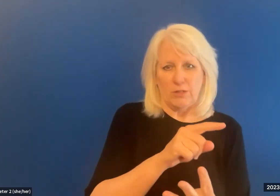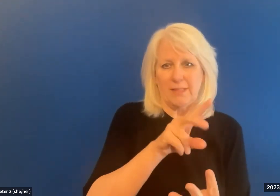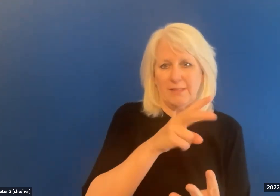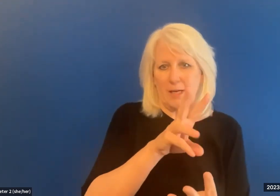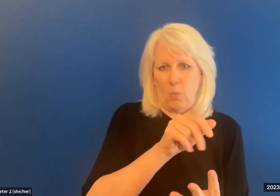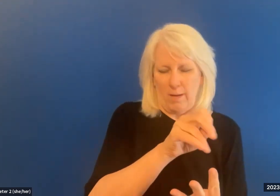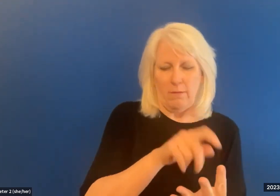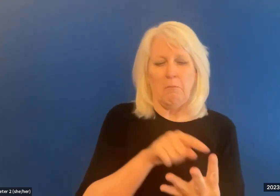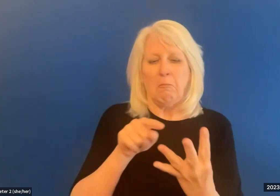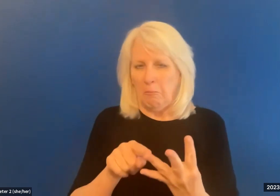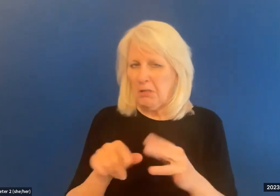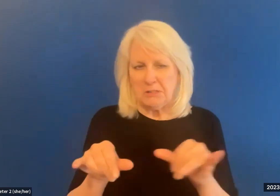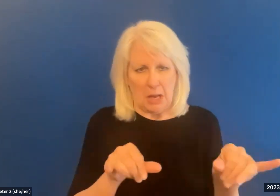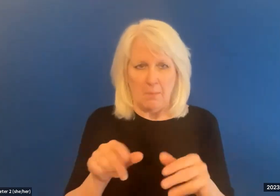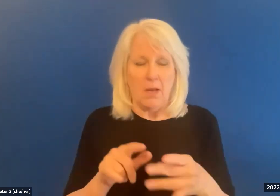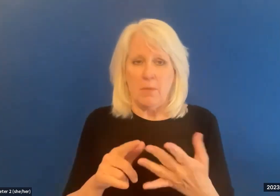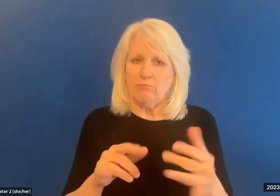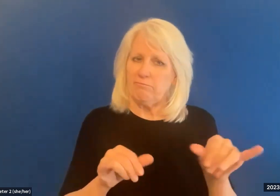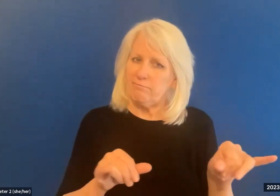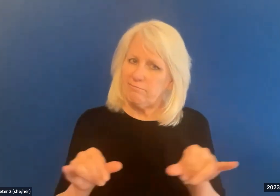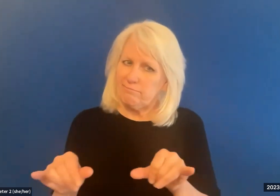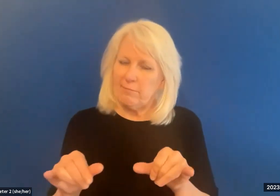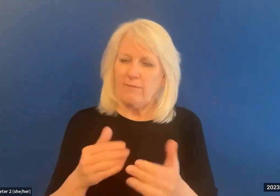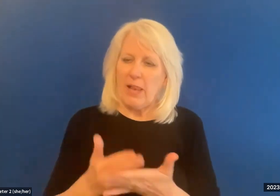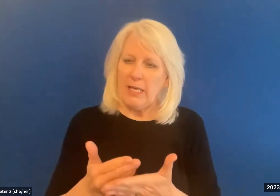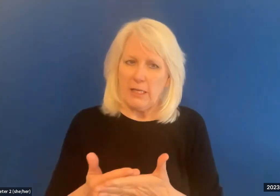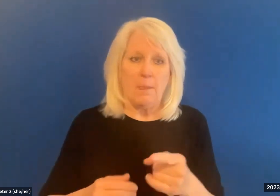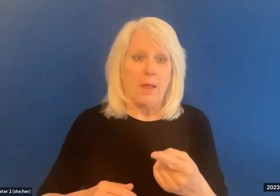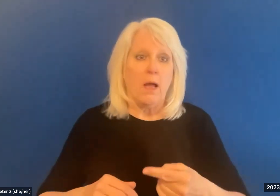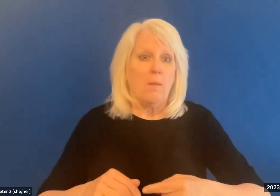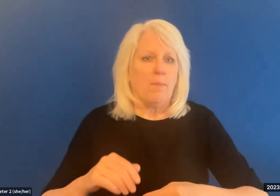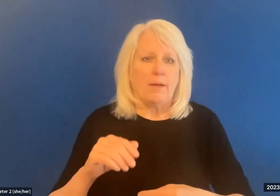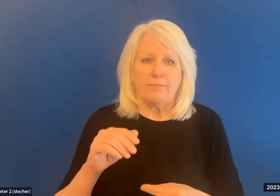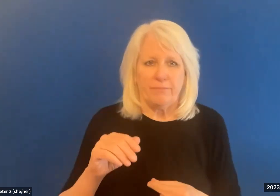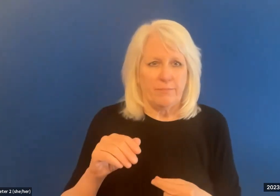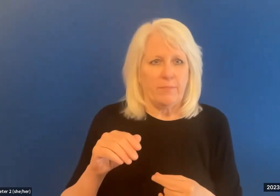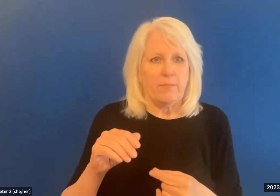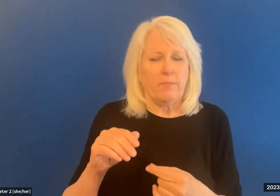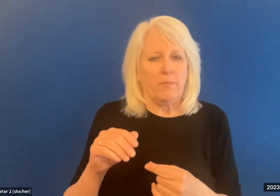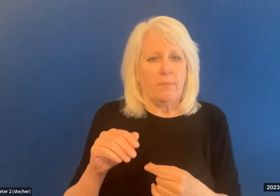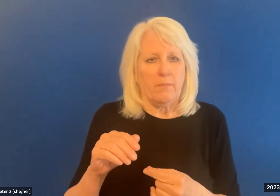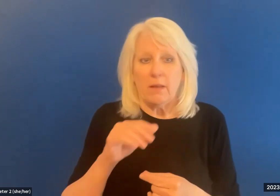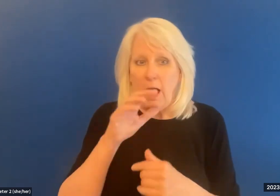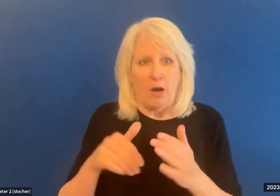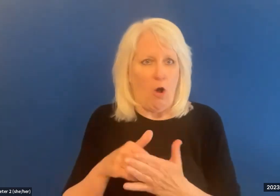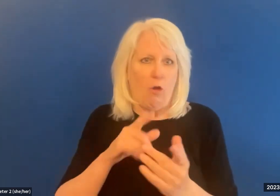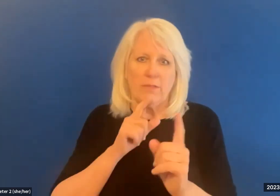However, it should be noted that only 56 schools responded in all 3 years and were thus available for comparison.